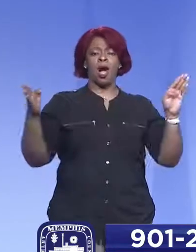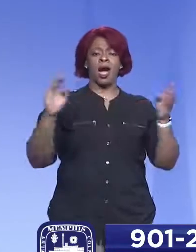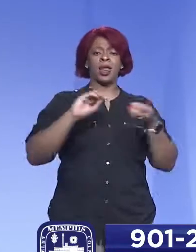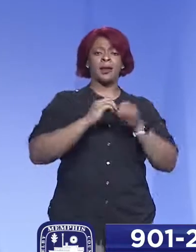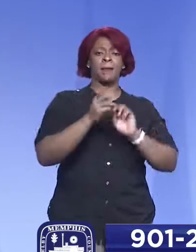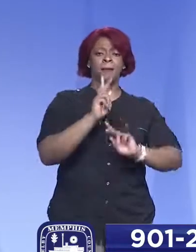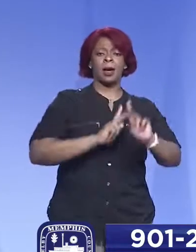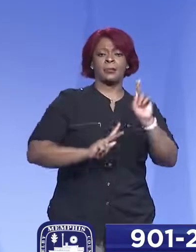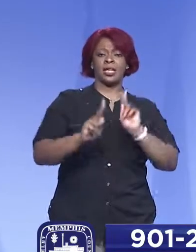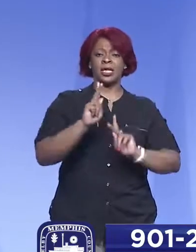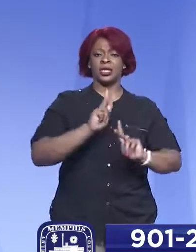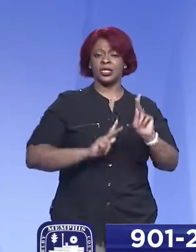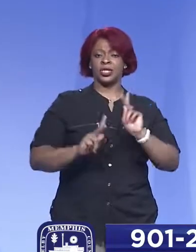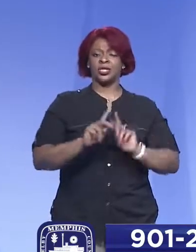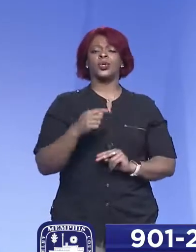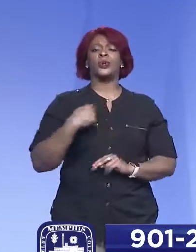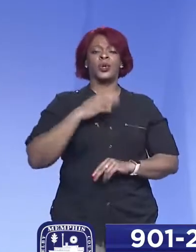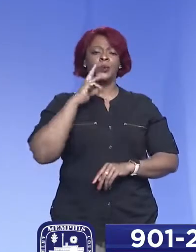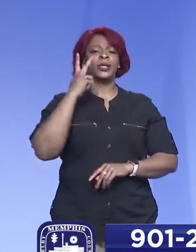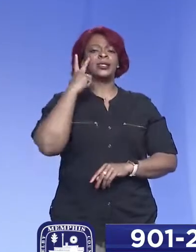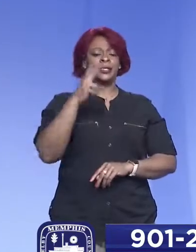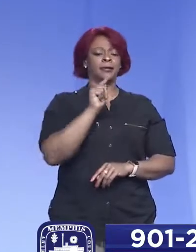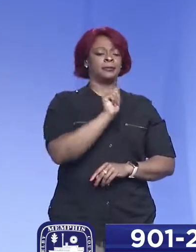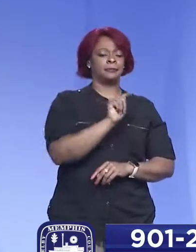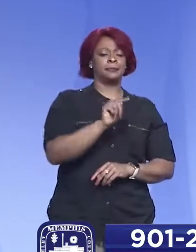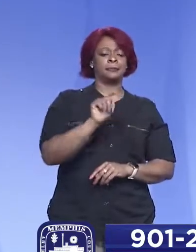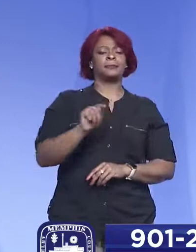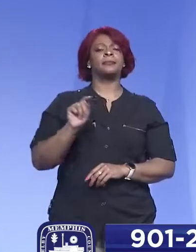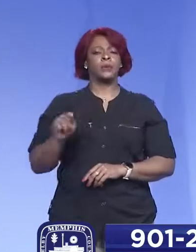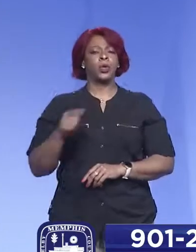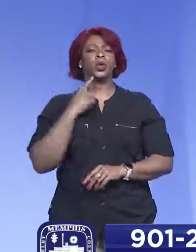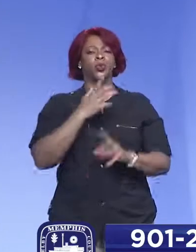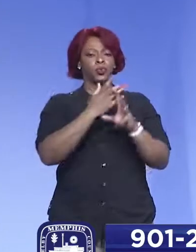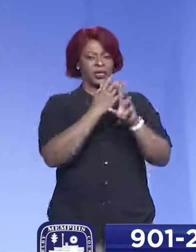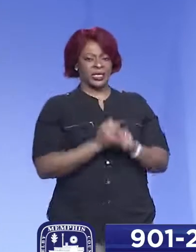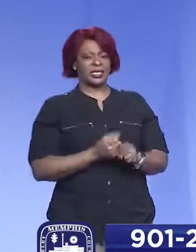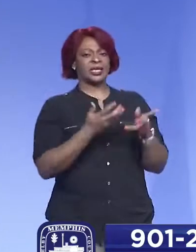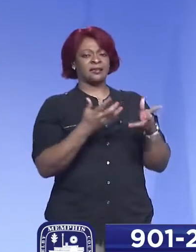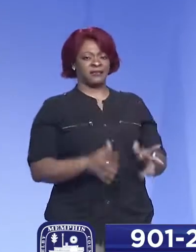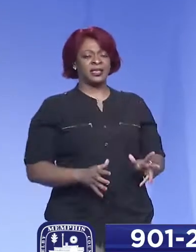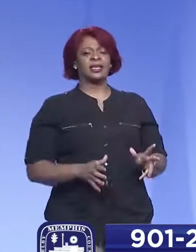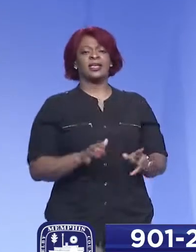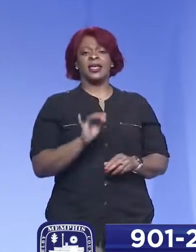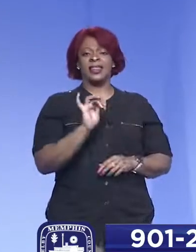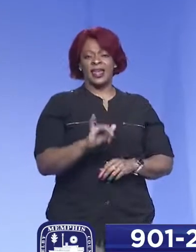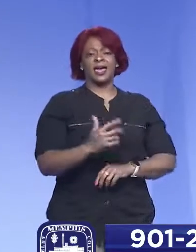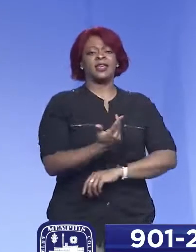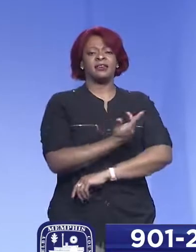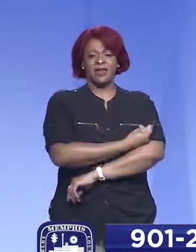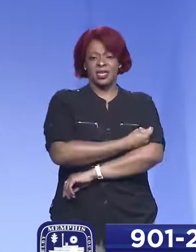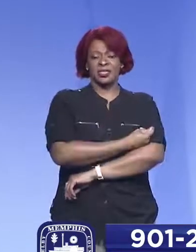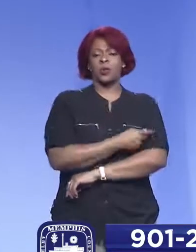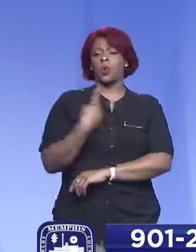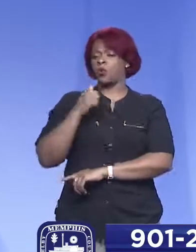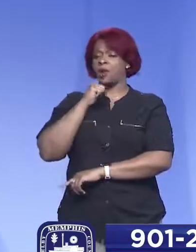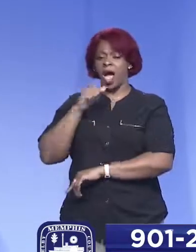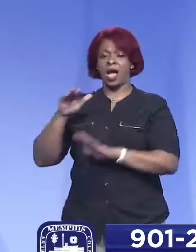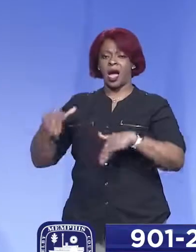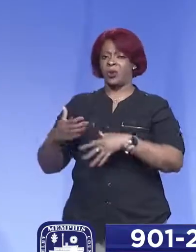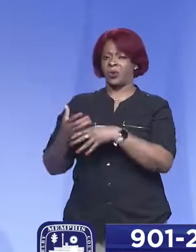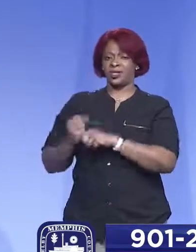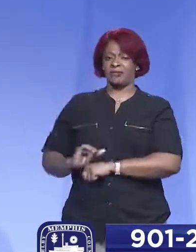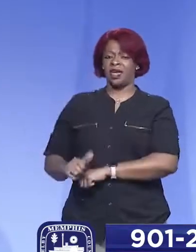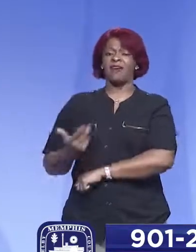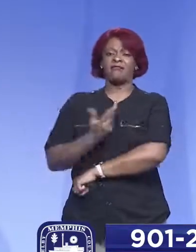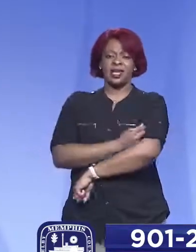population, we would see who are receiving the vaccine and not. You know,